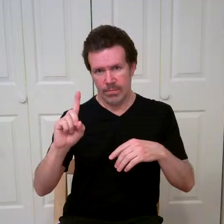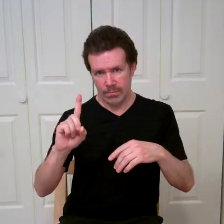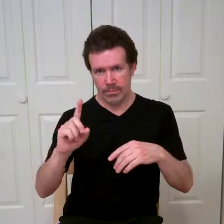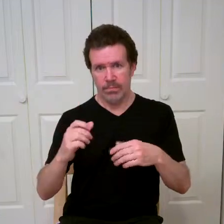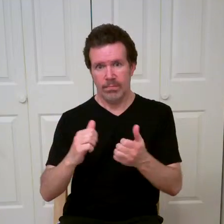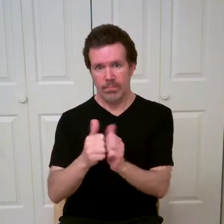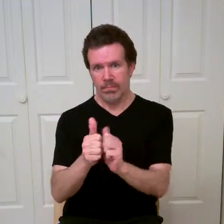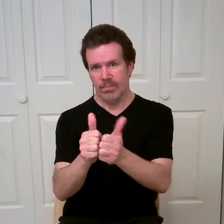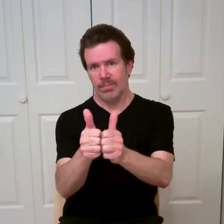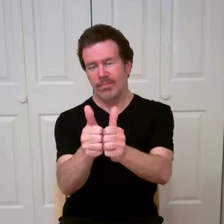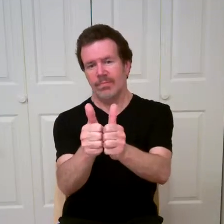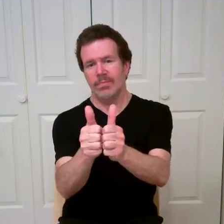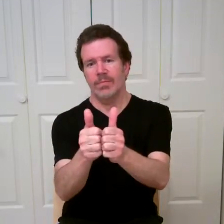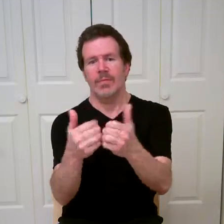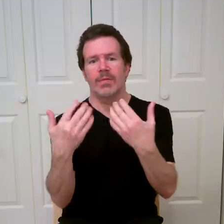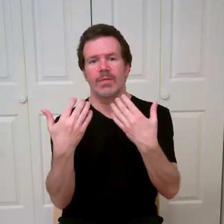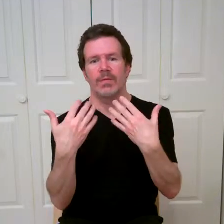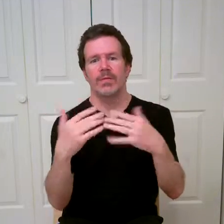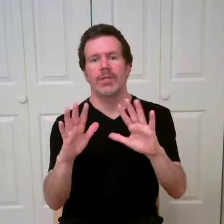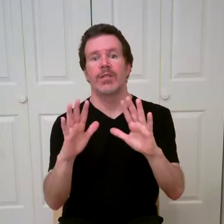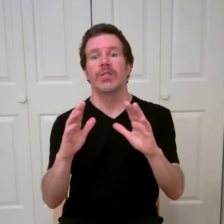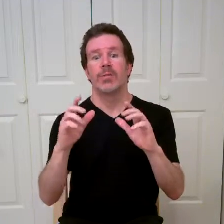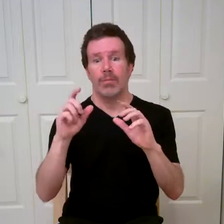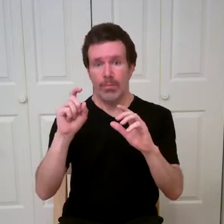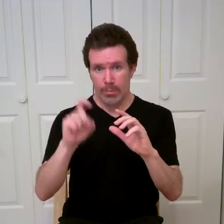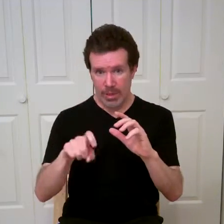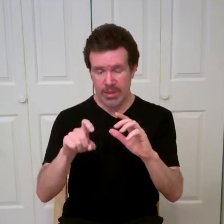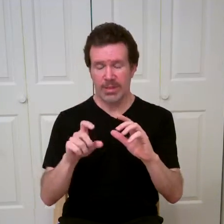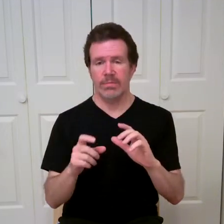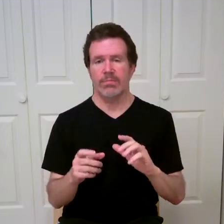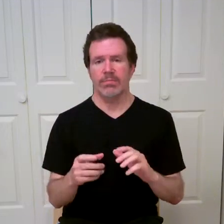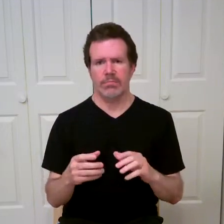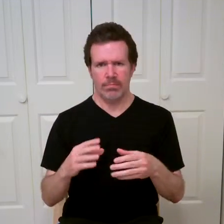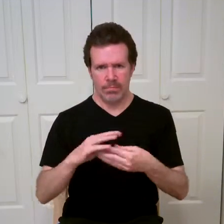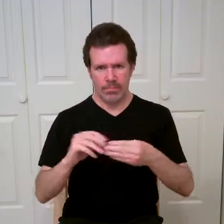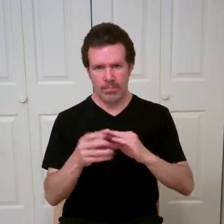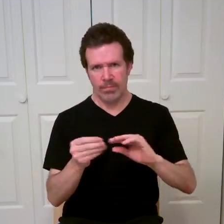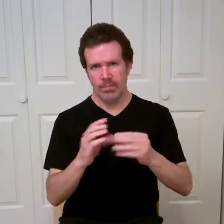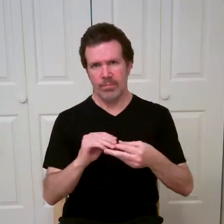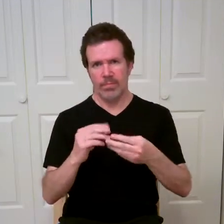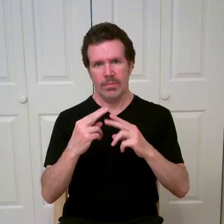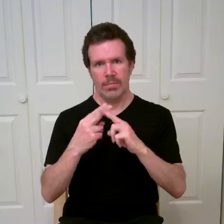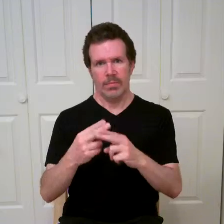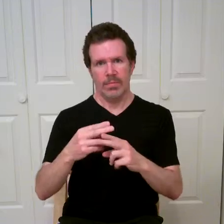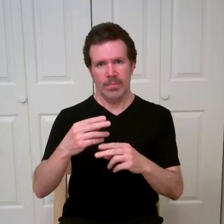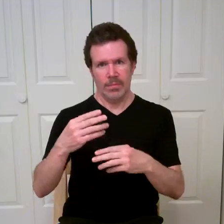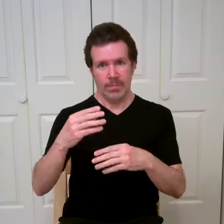another example. The story of Snow White contains a person versus person